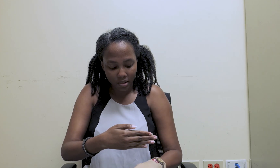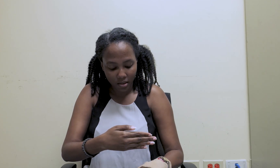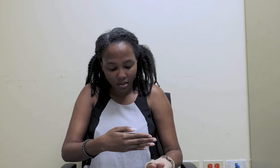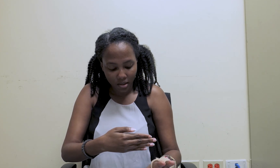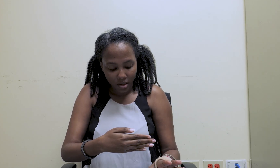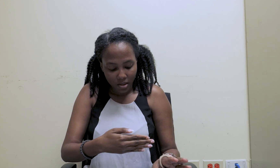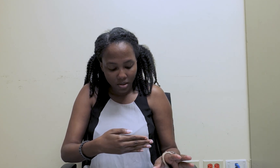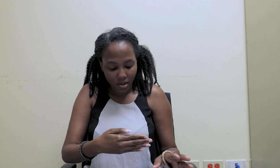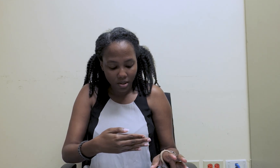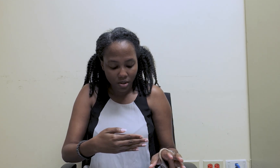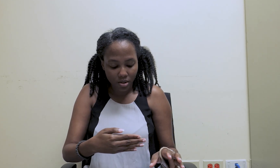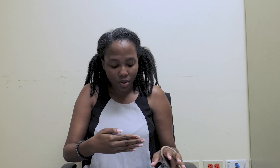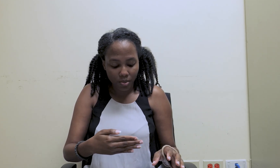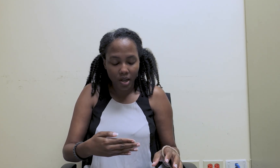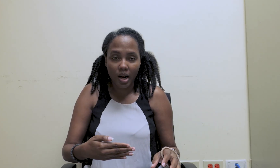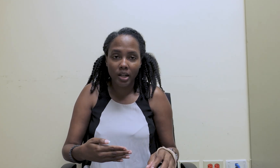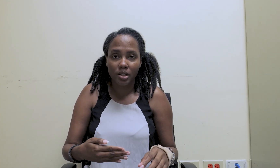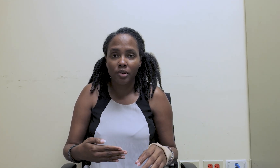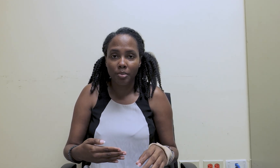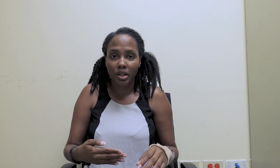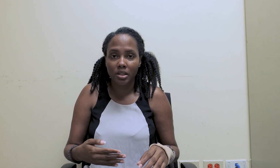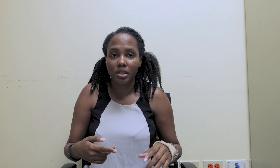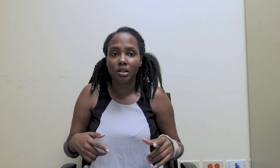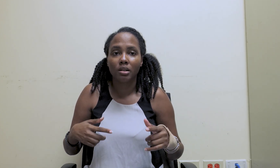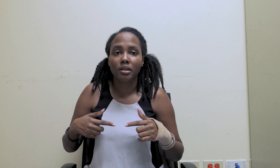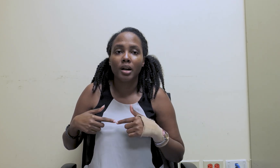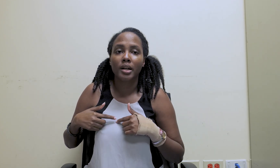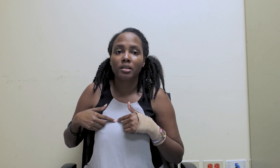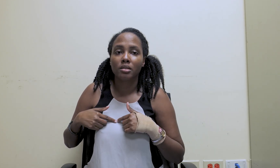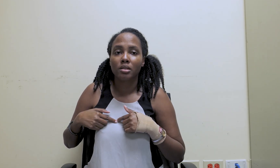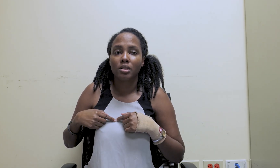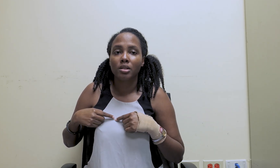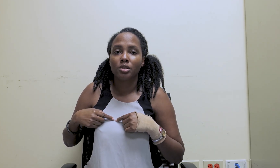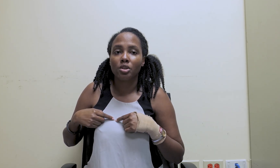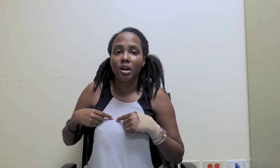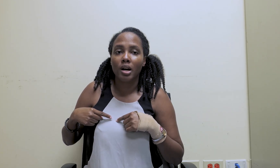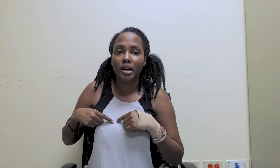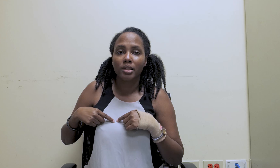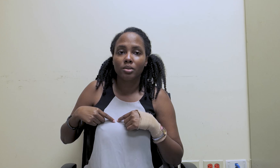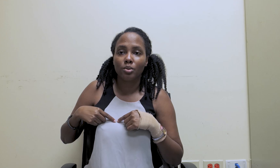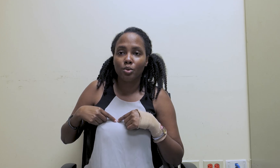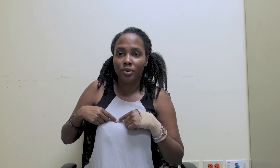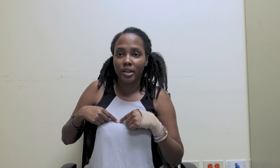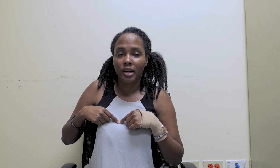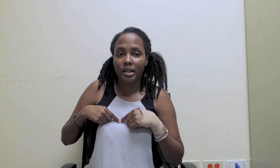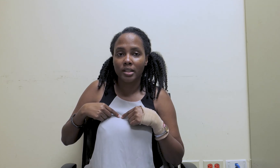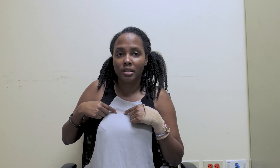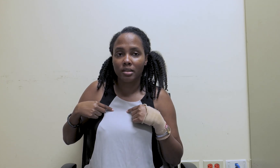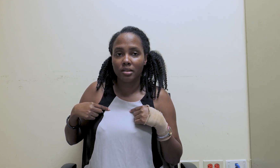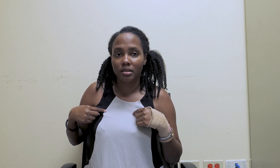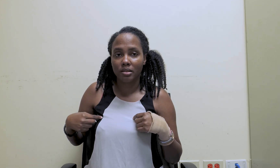In. So let's just jump to hearts for pacing. Heart, draw a heart over your heart.